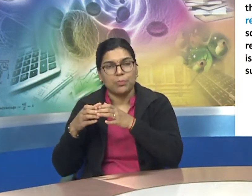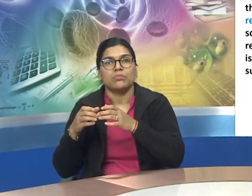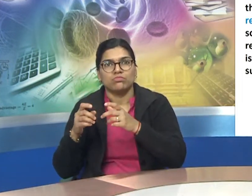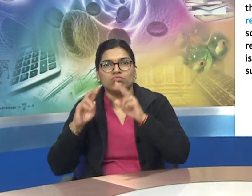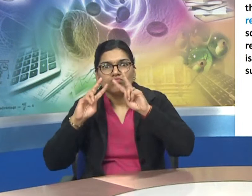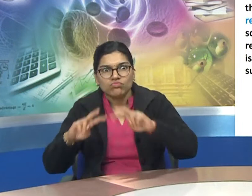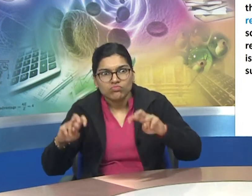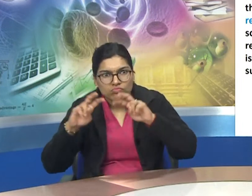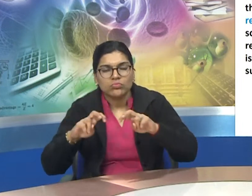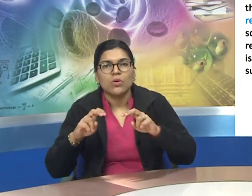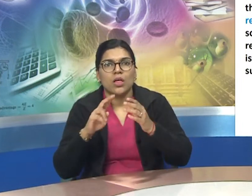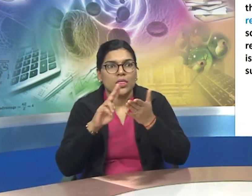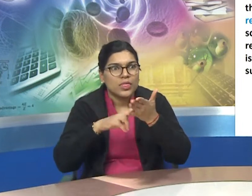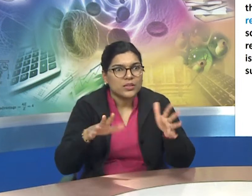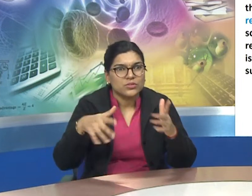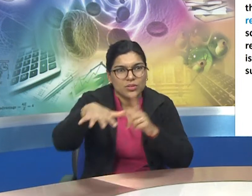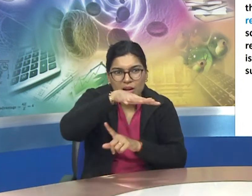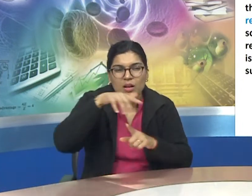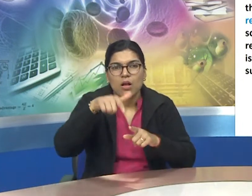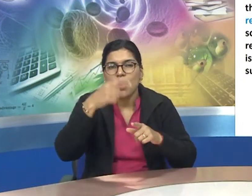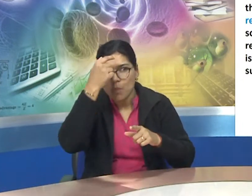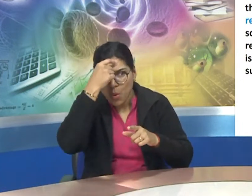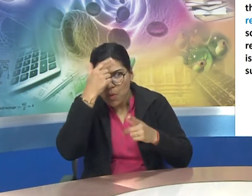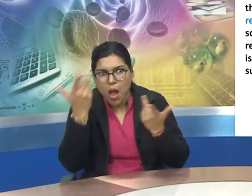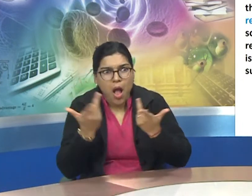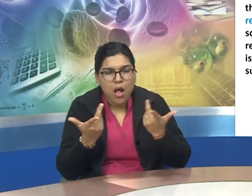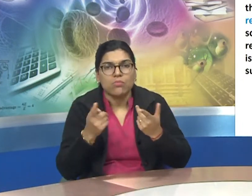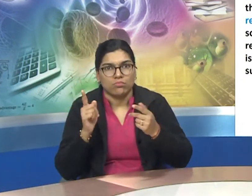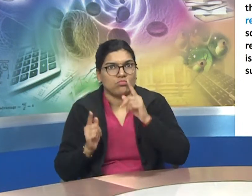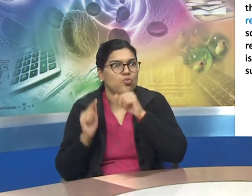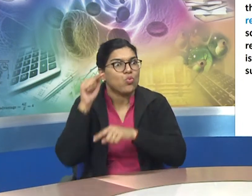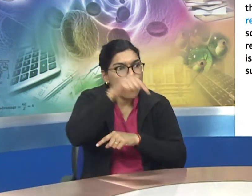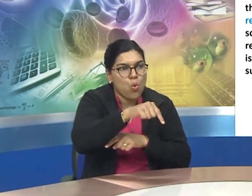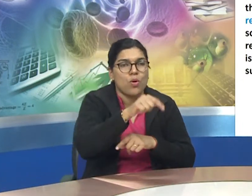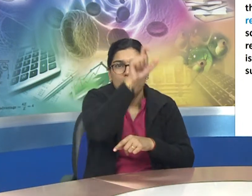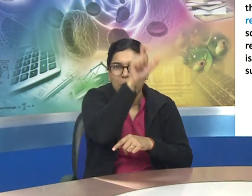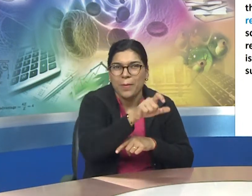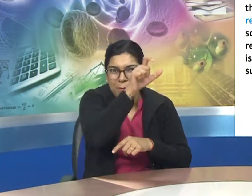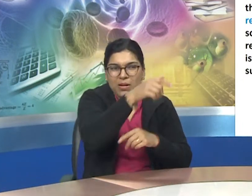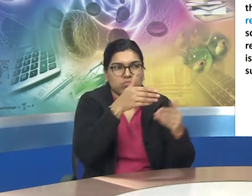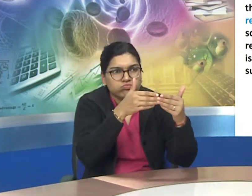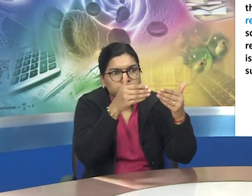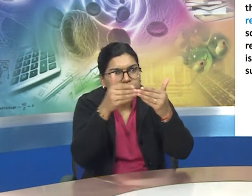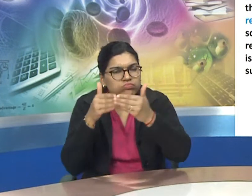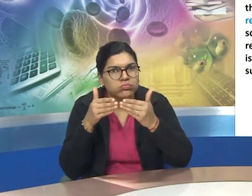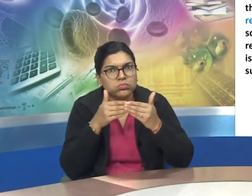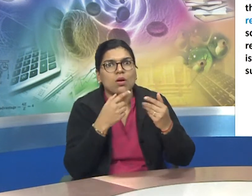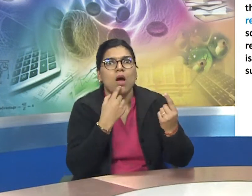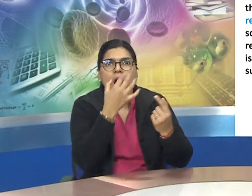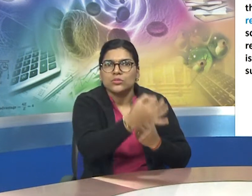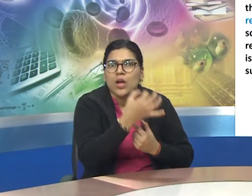shown that the public prefers wind and other renewable sources of